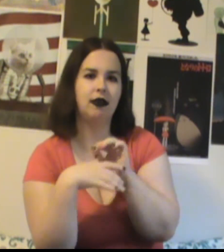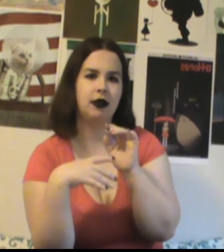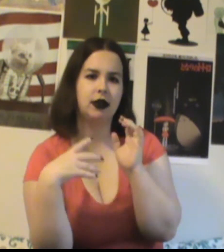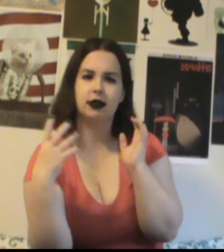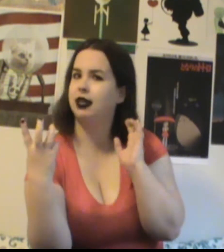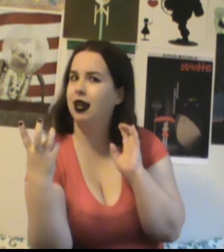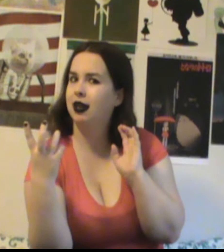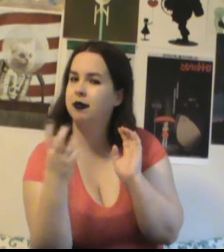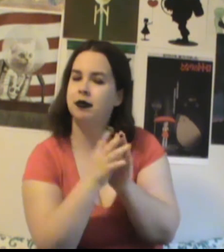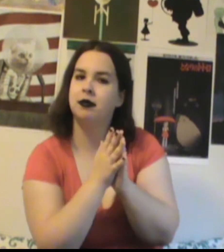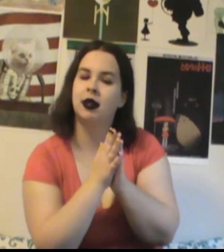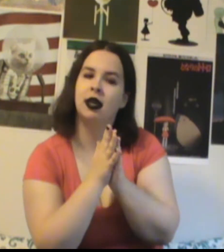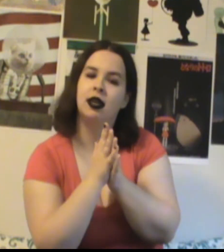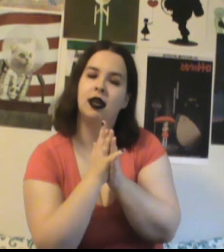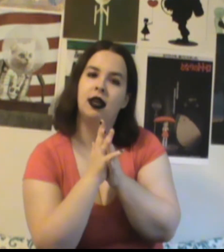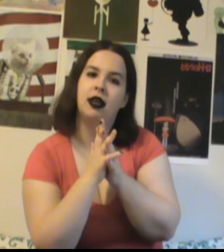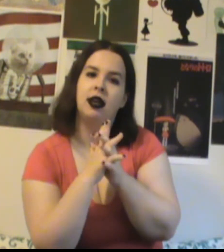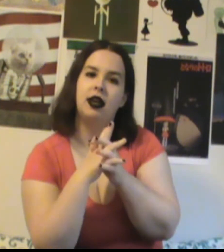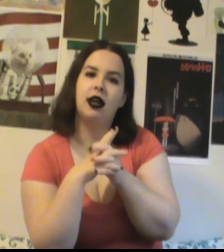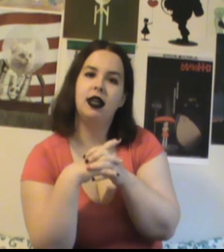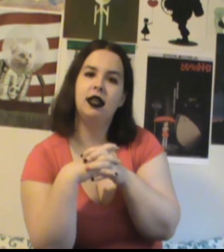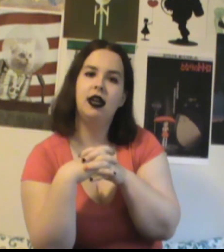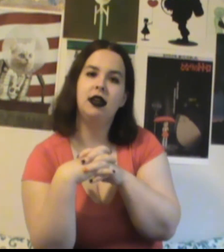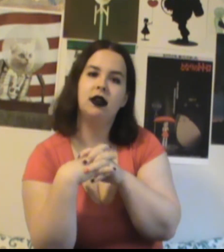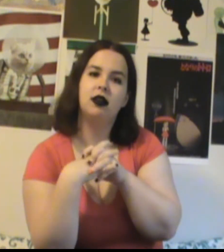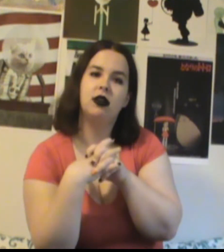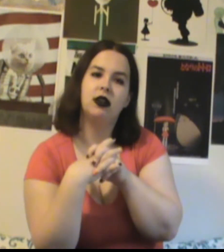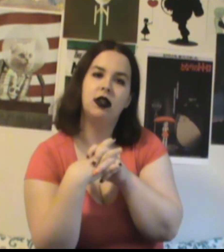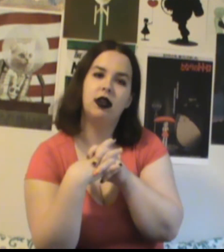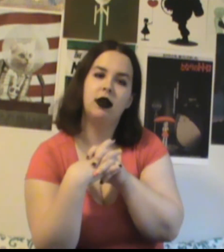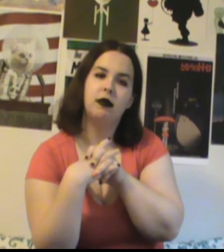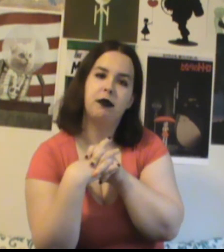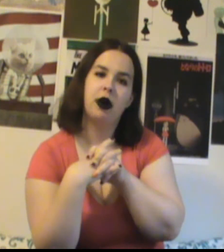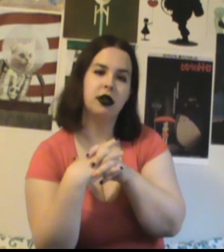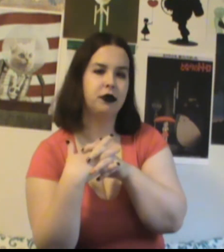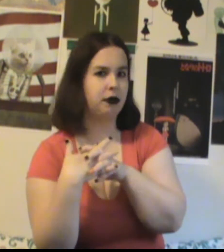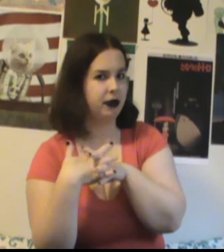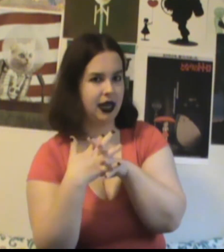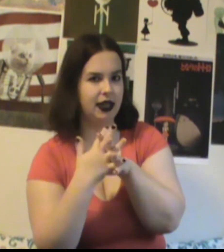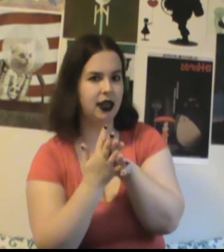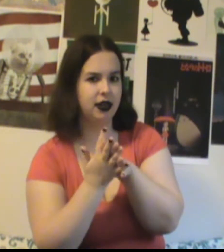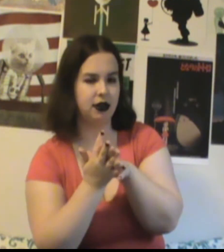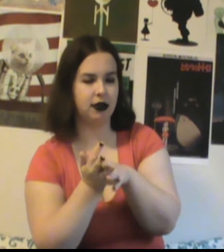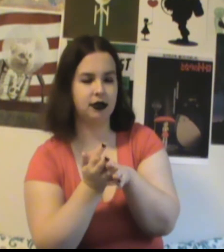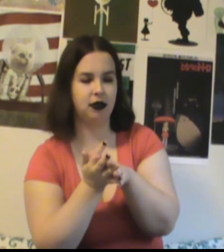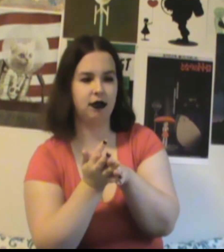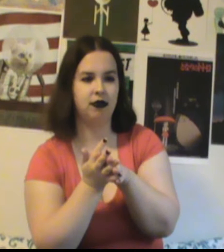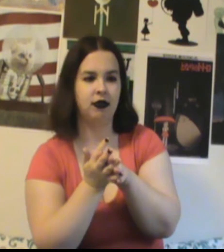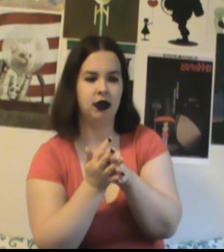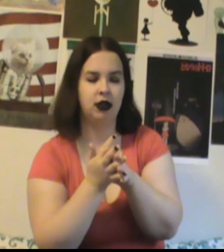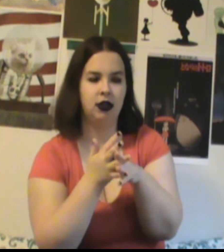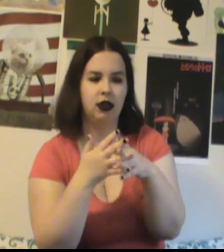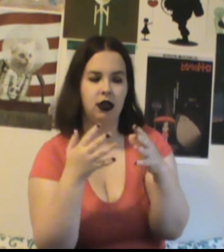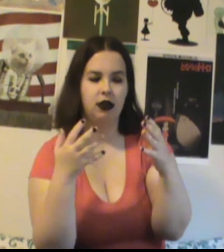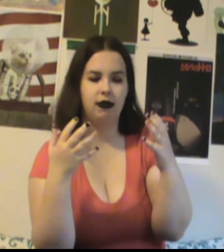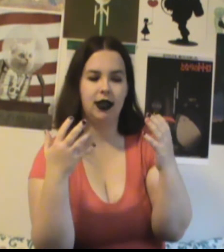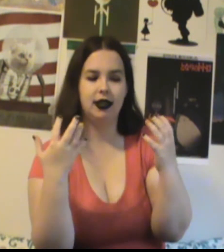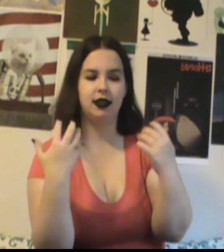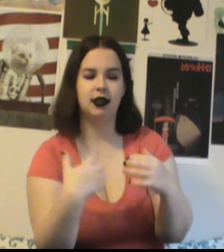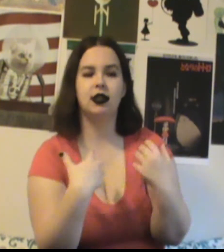are seeing. And then the parts with Michaela and her sort of finally dealing